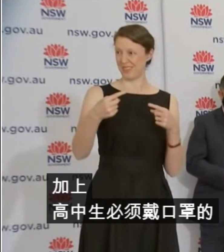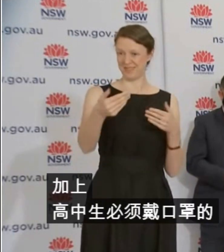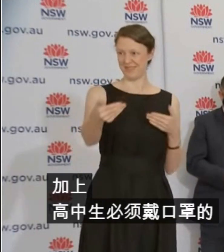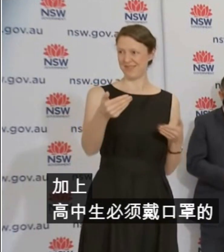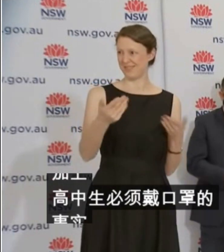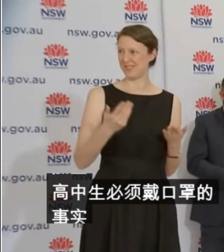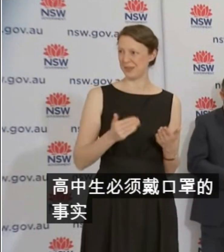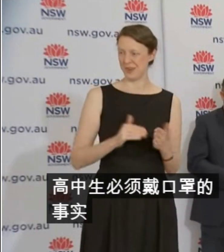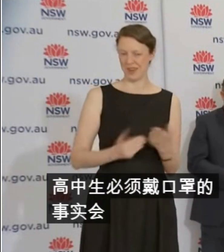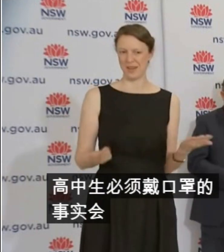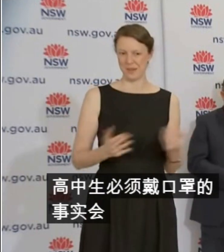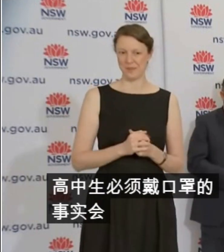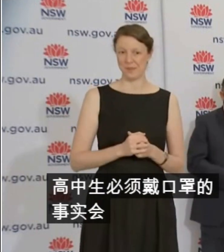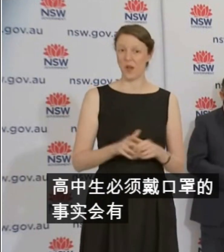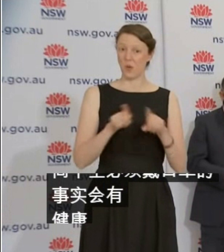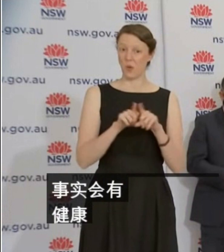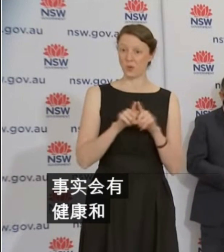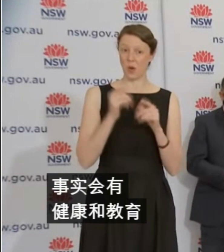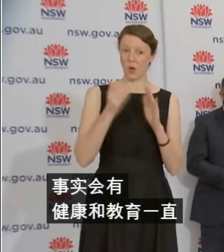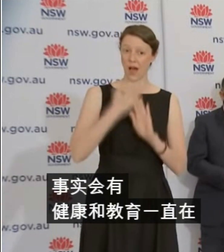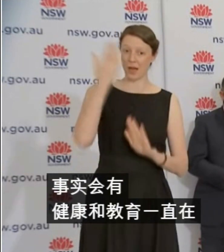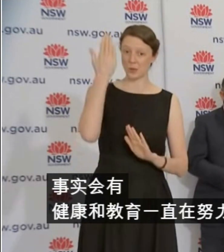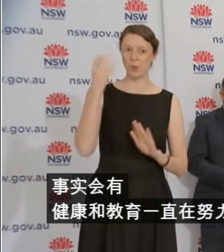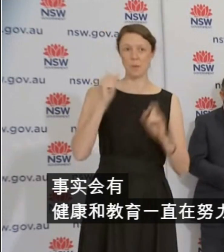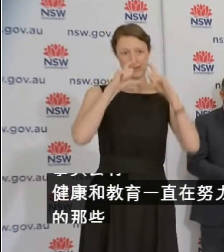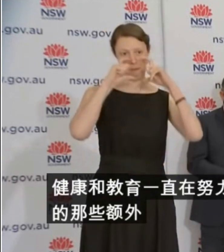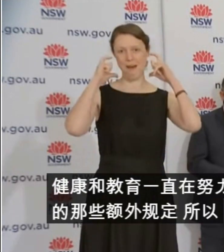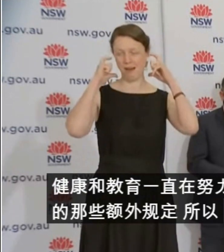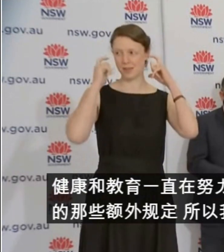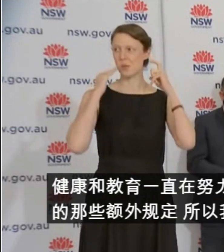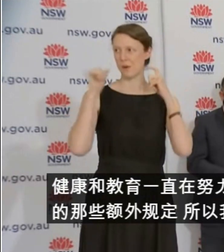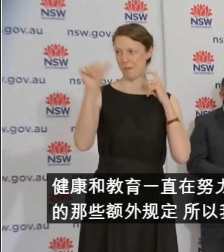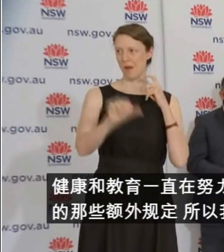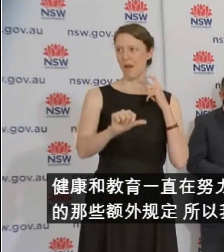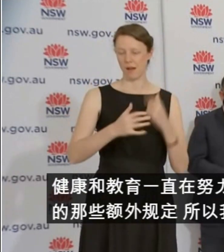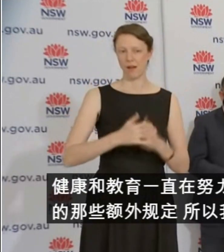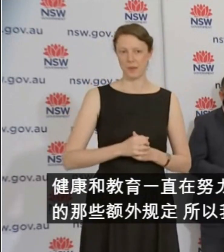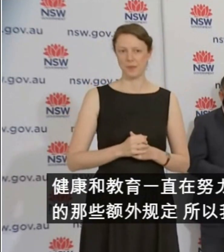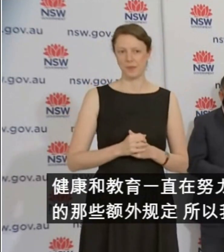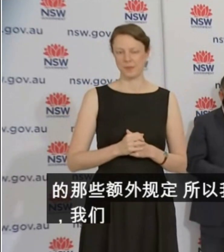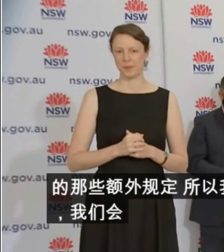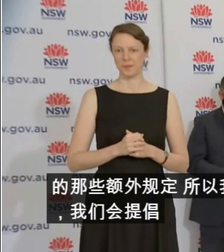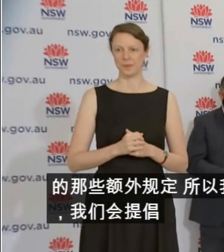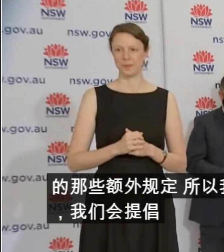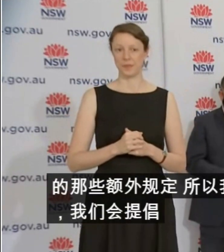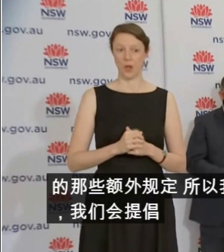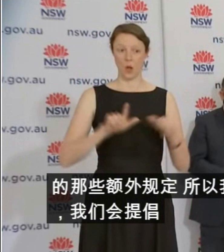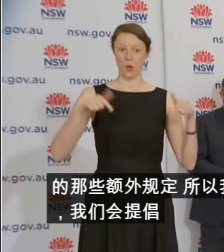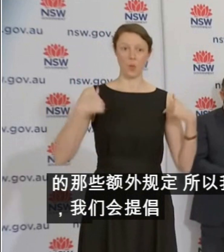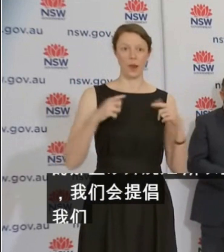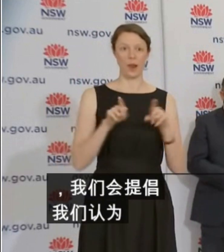wear masks. There'll be those extra provisions that health and education have been working on. So we would never be in a situation where we would